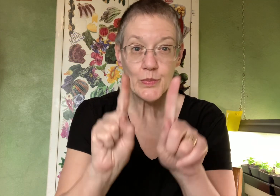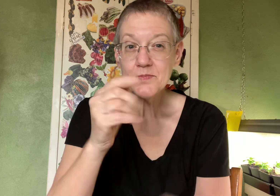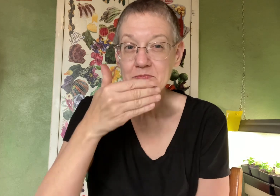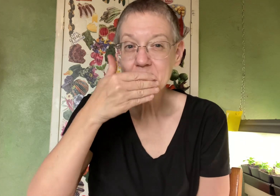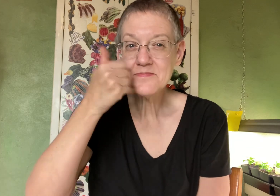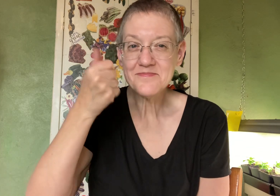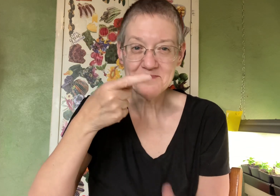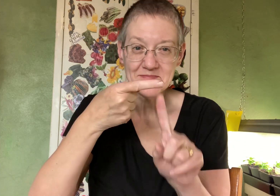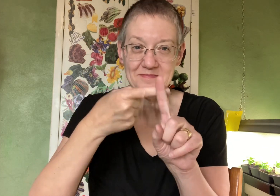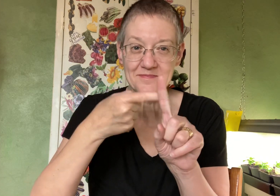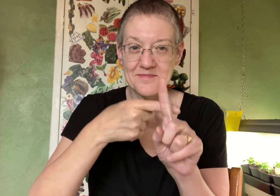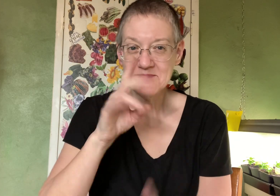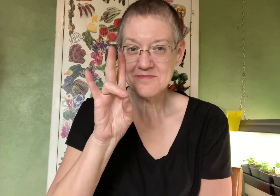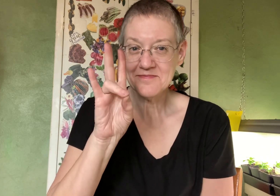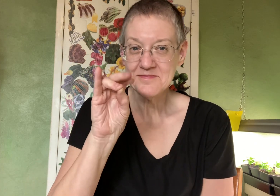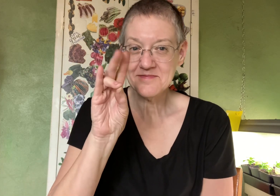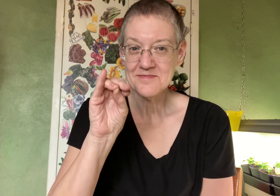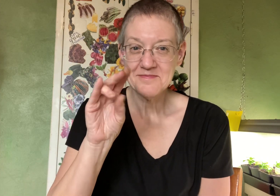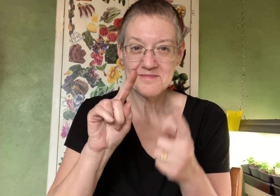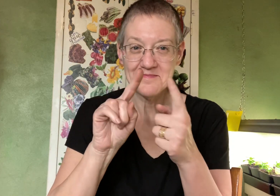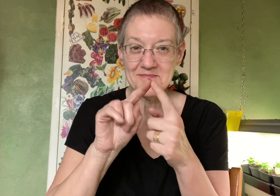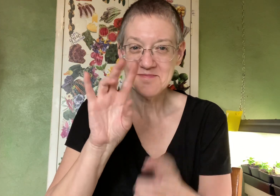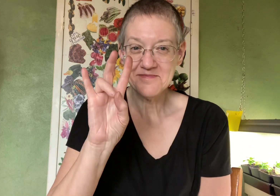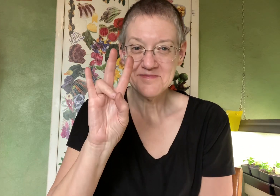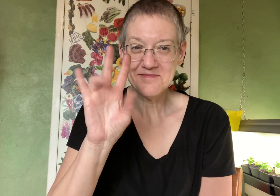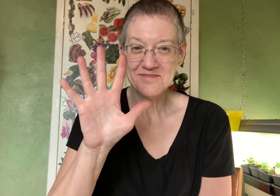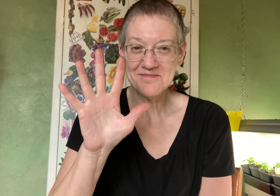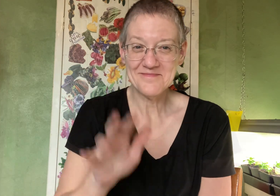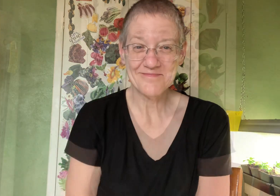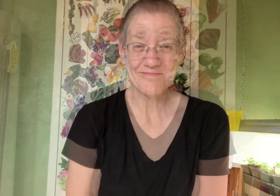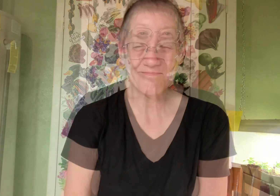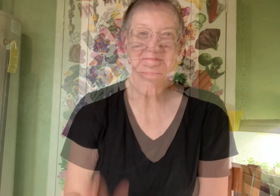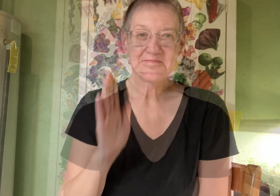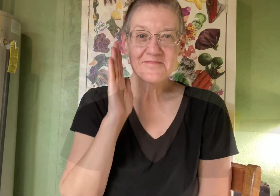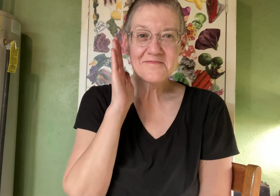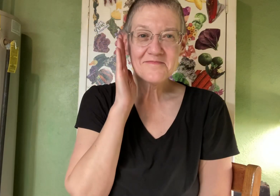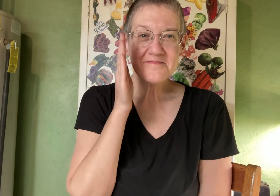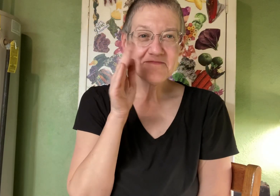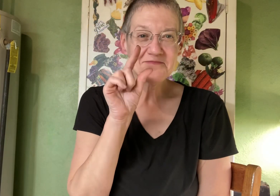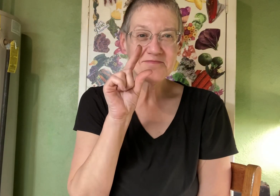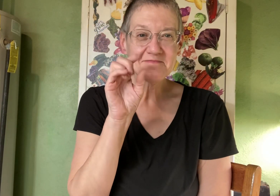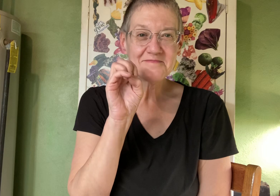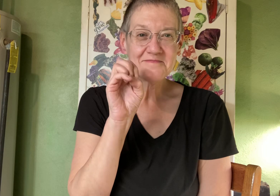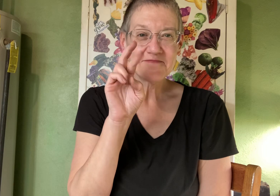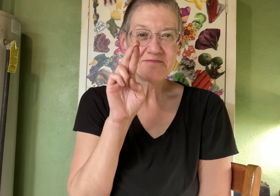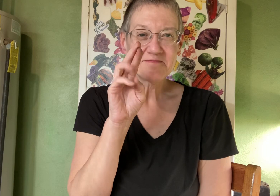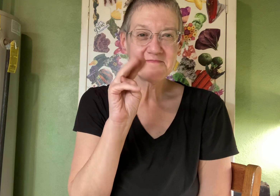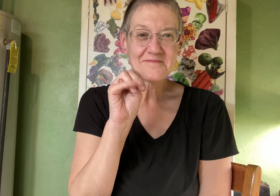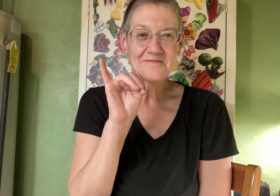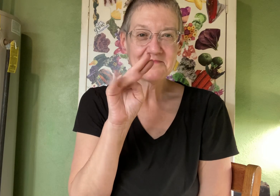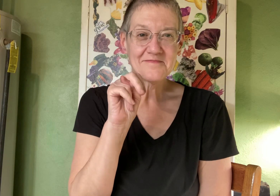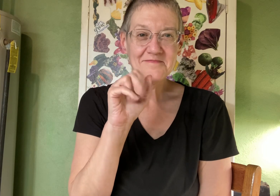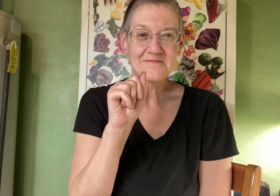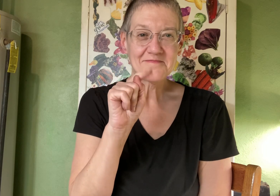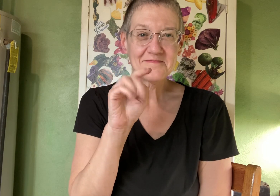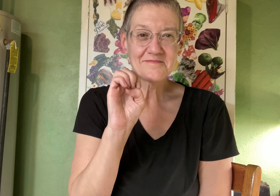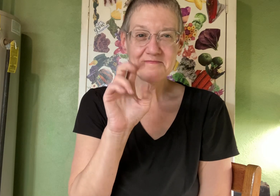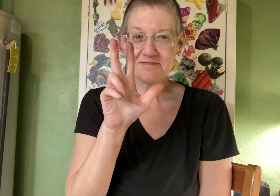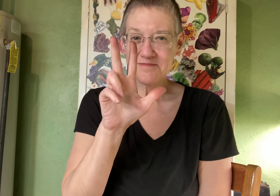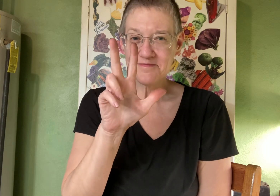Zinnia seeds germinate best at 70 to 75 degrees, and they'll germinate